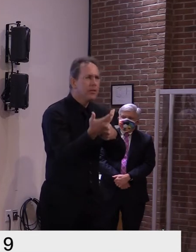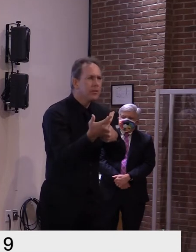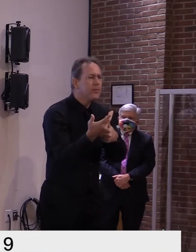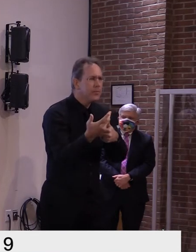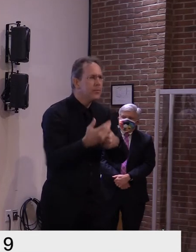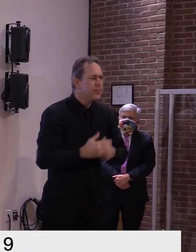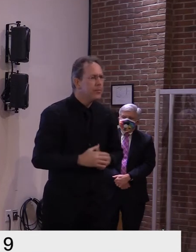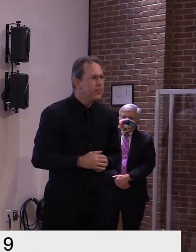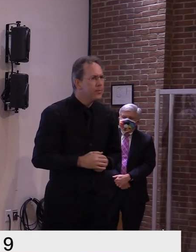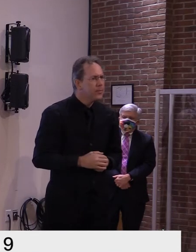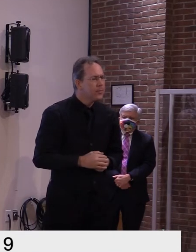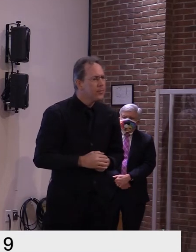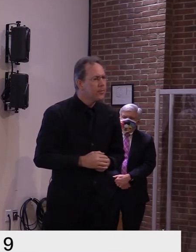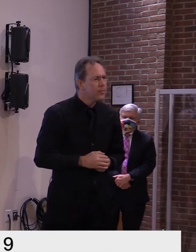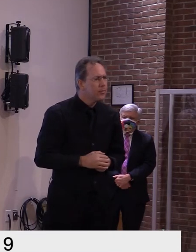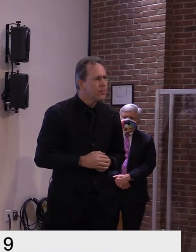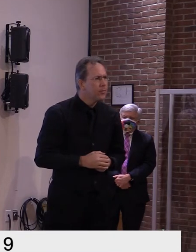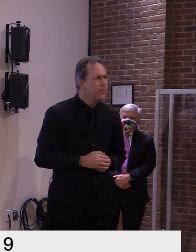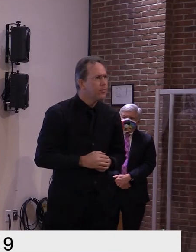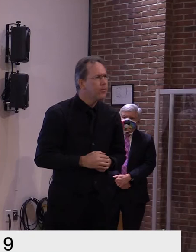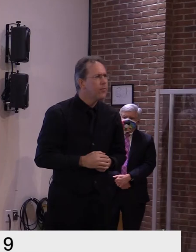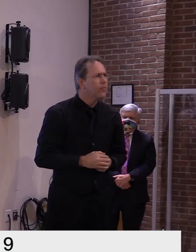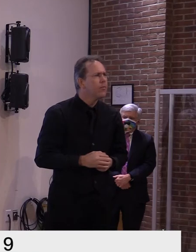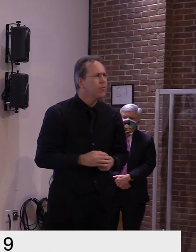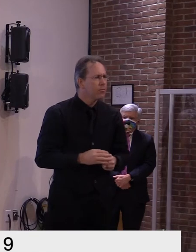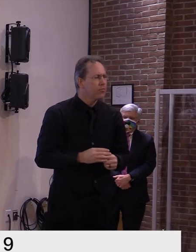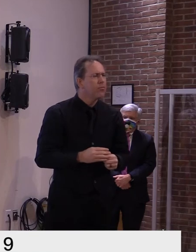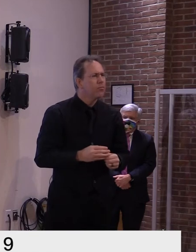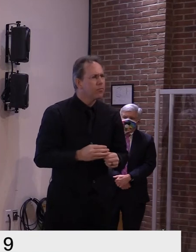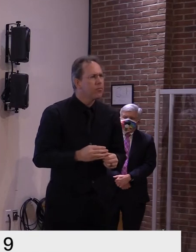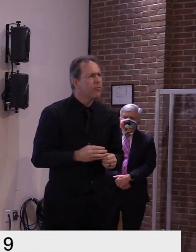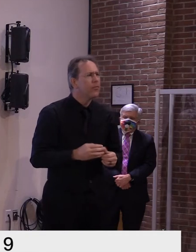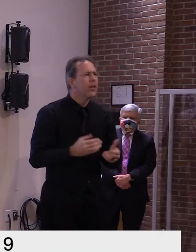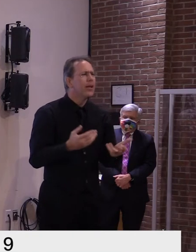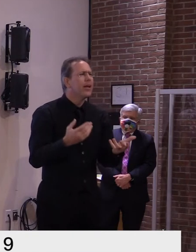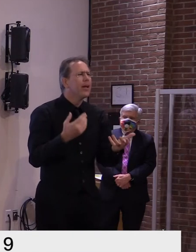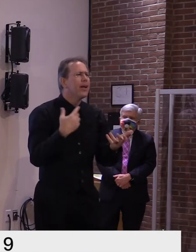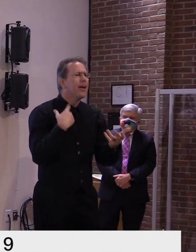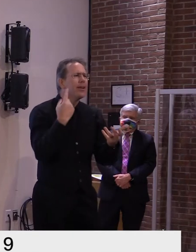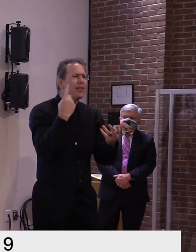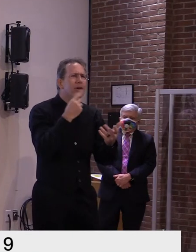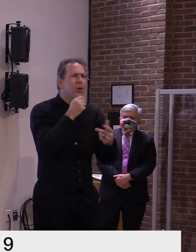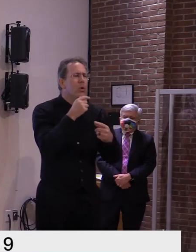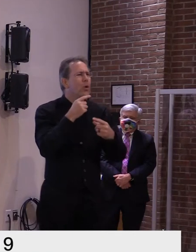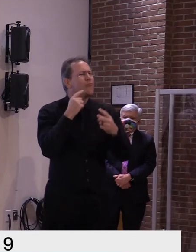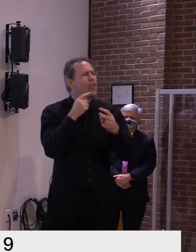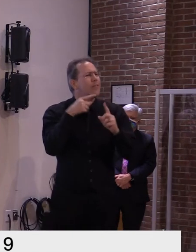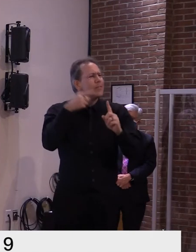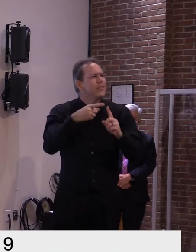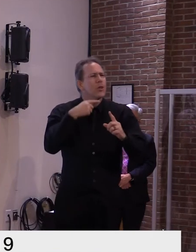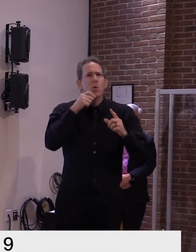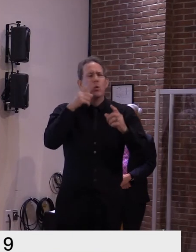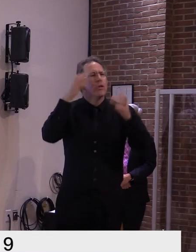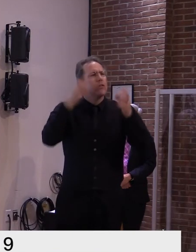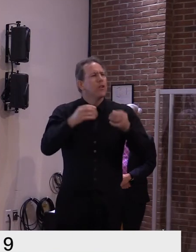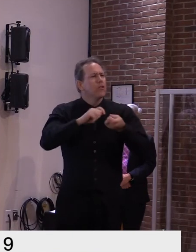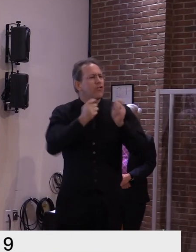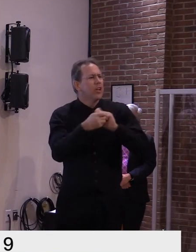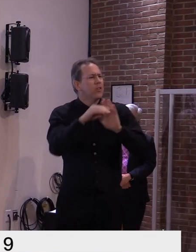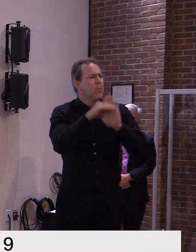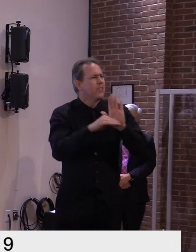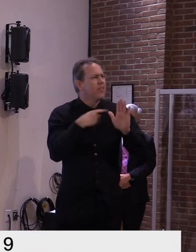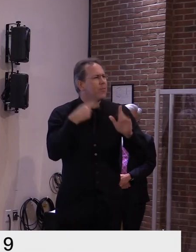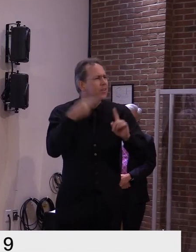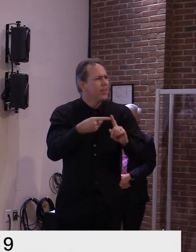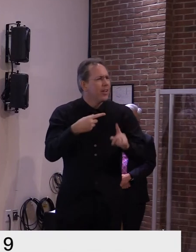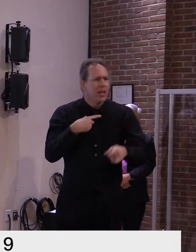Okay. Well, I was just trying to figure out who in state government had the idea to change the policy Greg, from I what was first answered that question. Handed down. Do